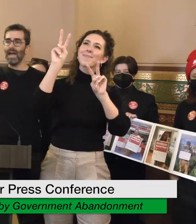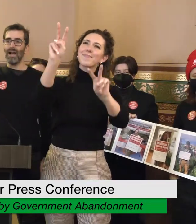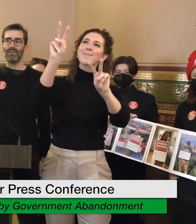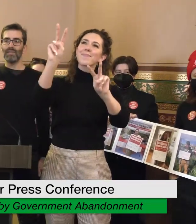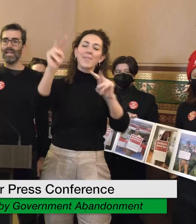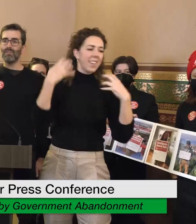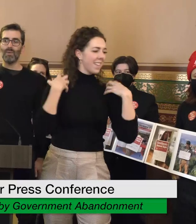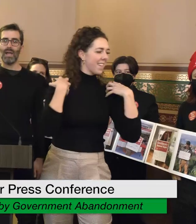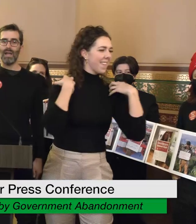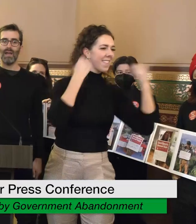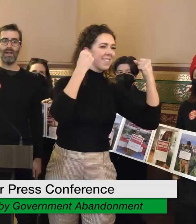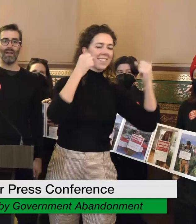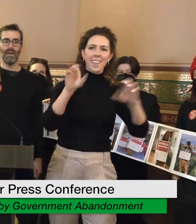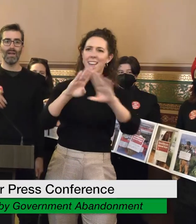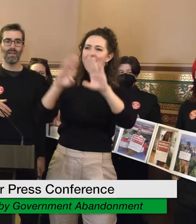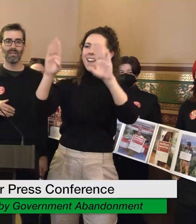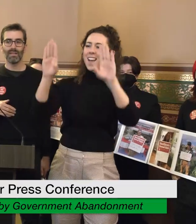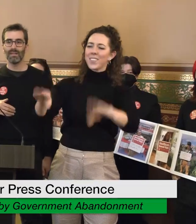Health and housing everywhere.